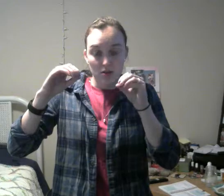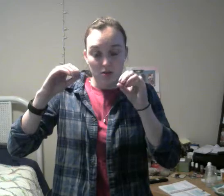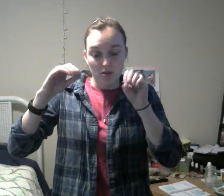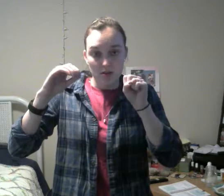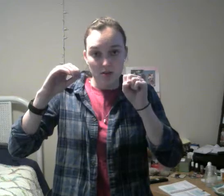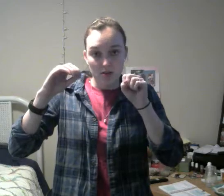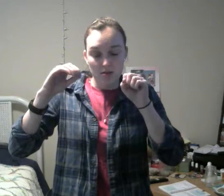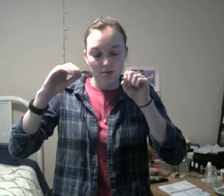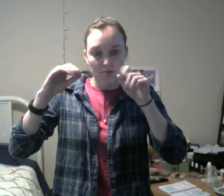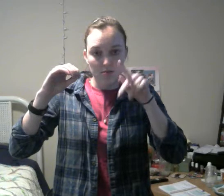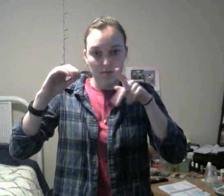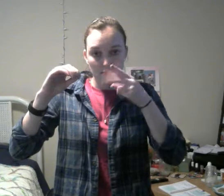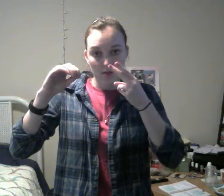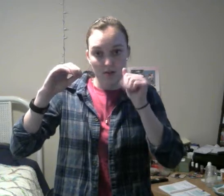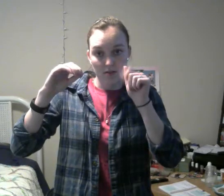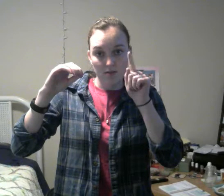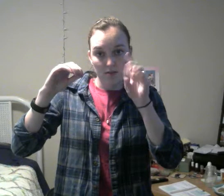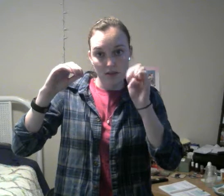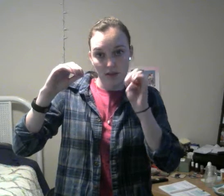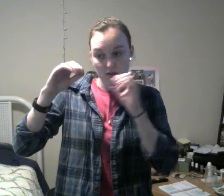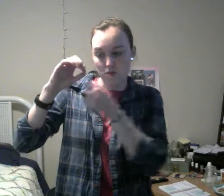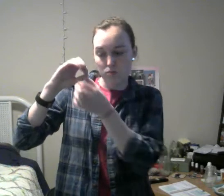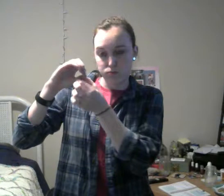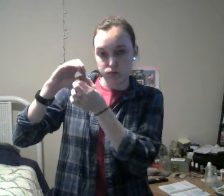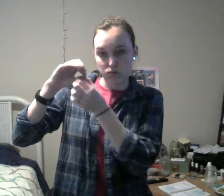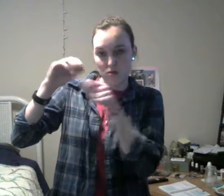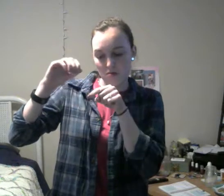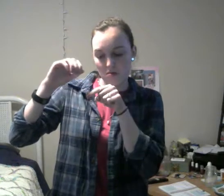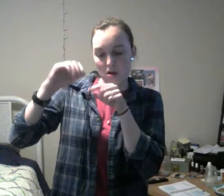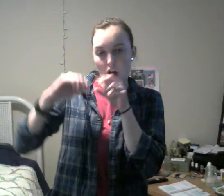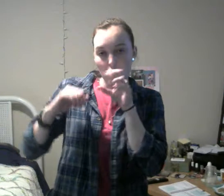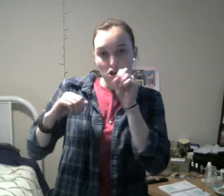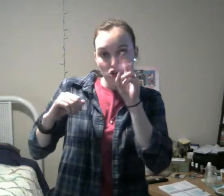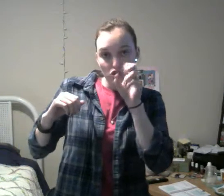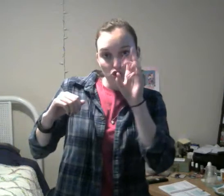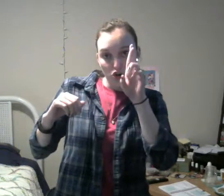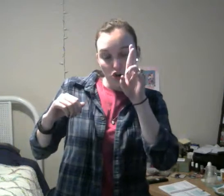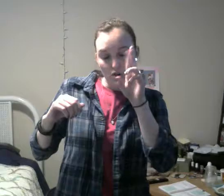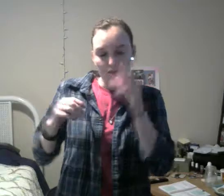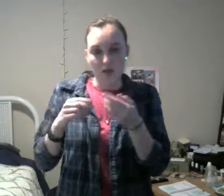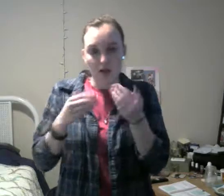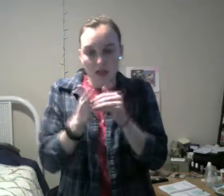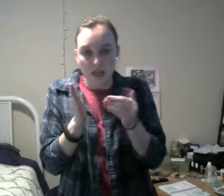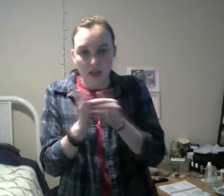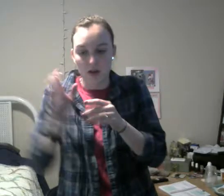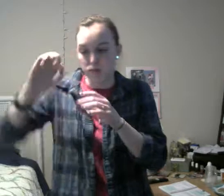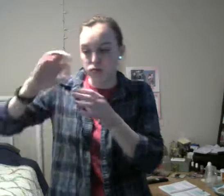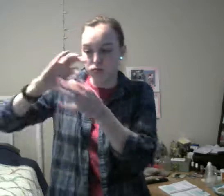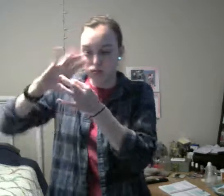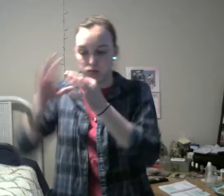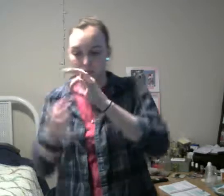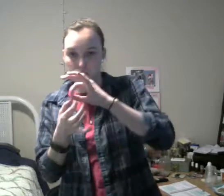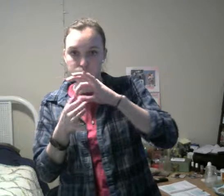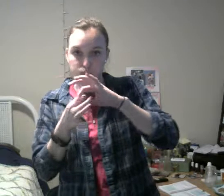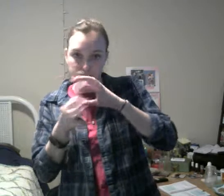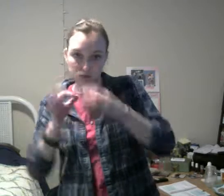again. And so the spice of life is going to be found in these bases, these nitrogenous bases that go to the inside. Now, you should be looking at here and figuring